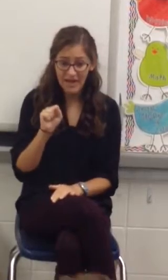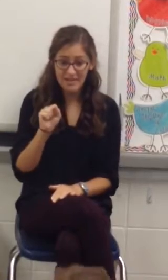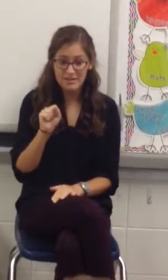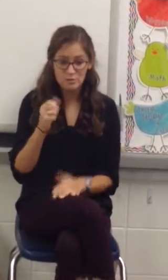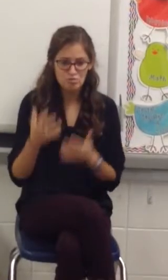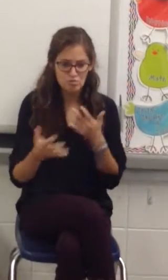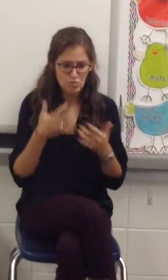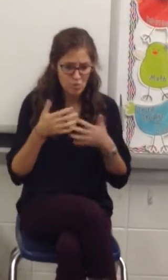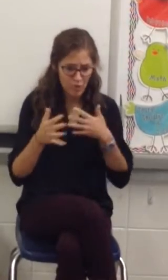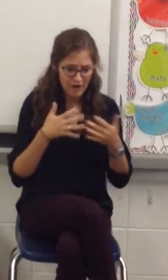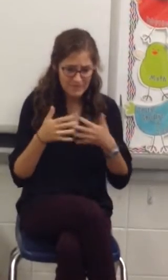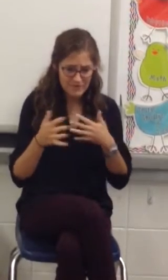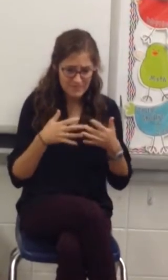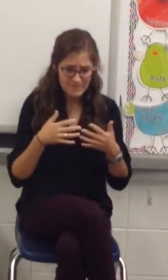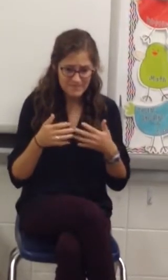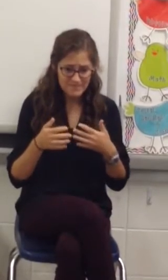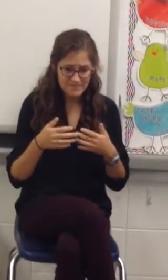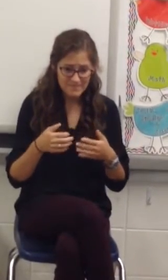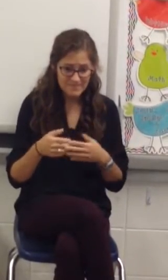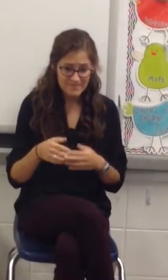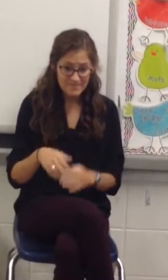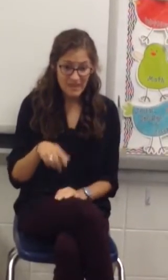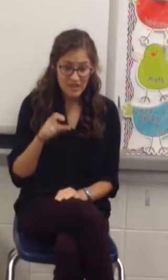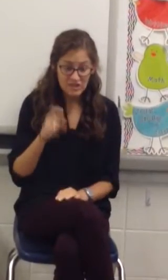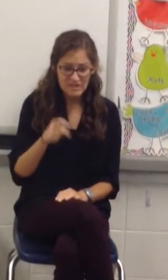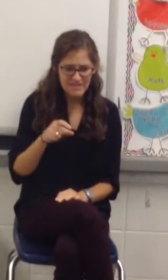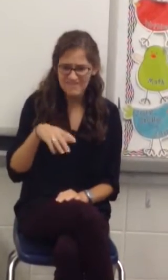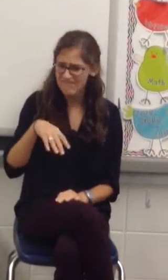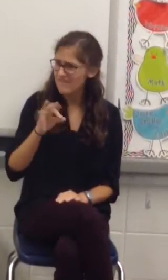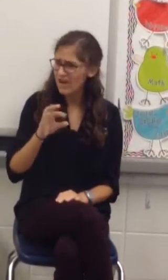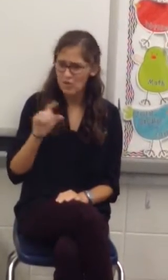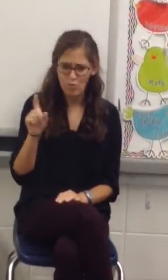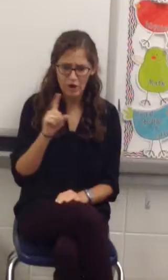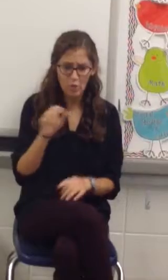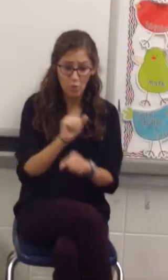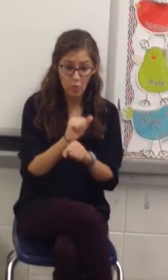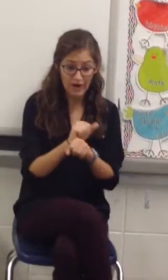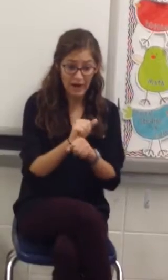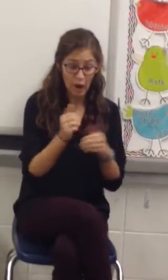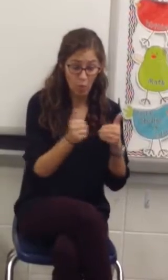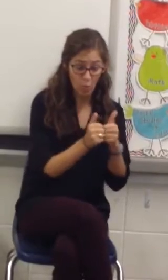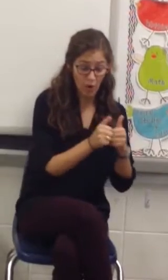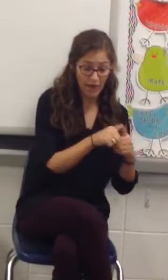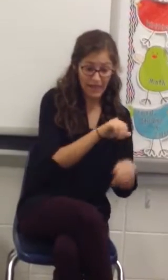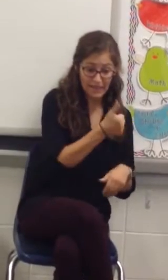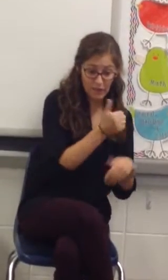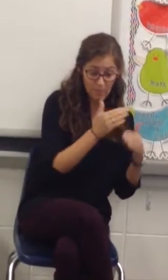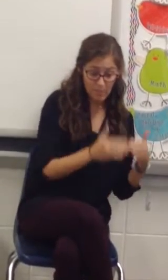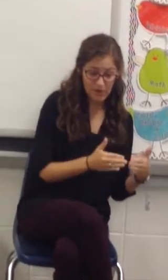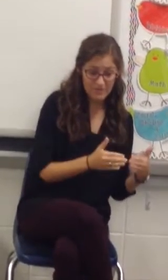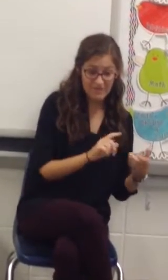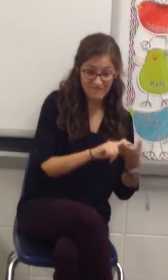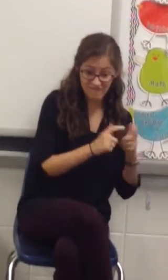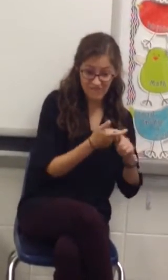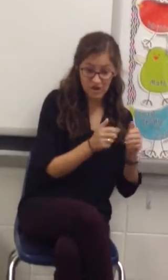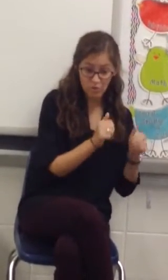need to go back to where you were working together with a friend. And then I'm going to give you a card for you to write what